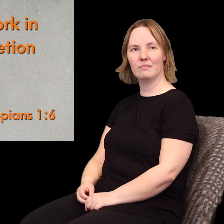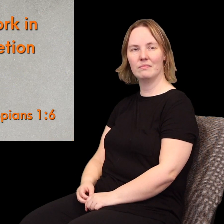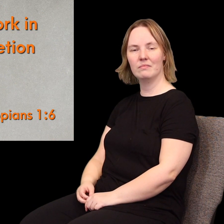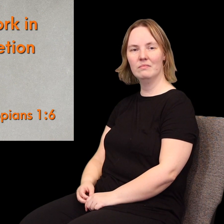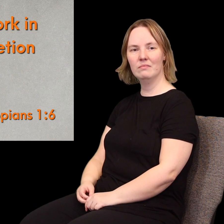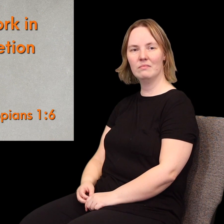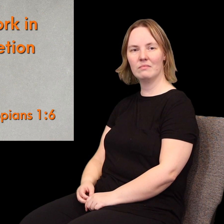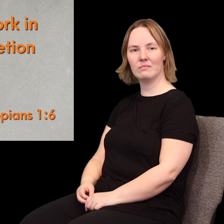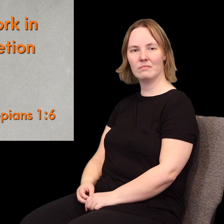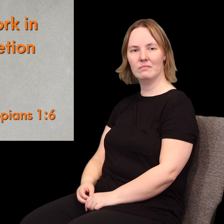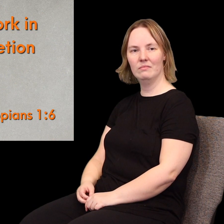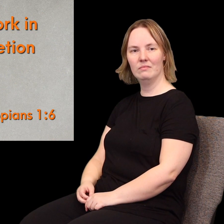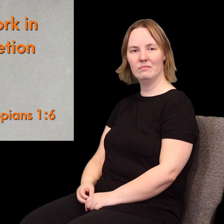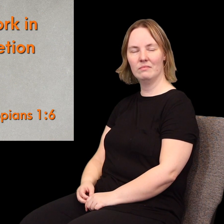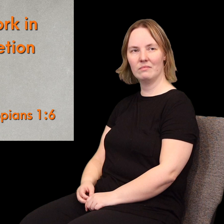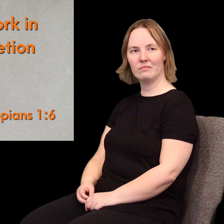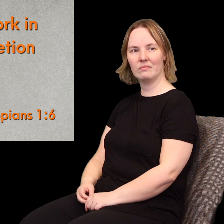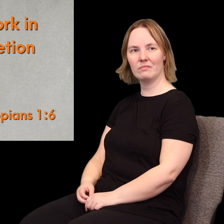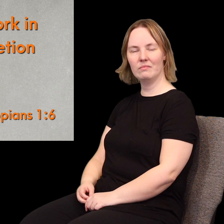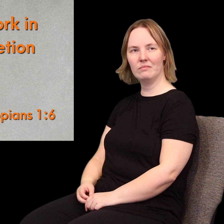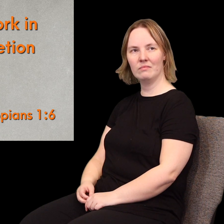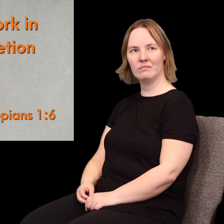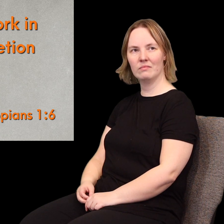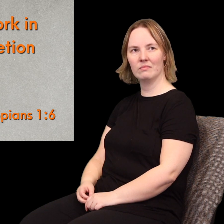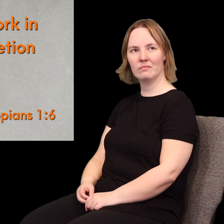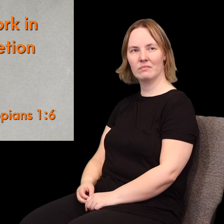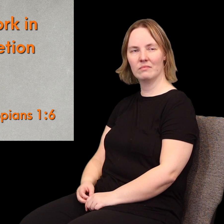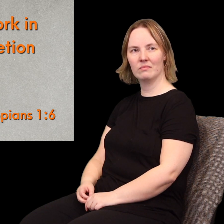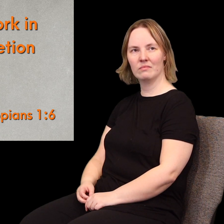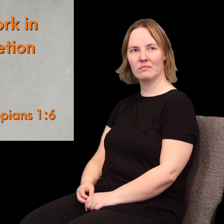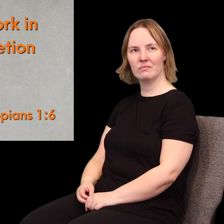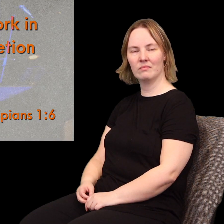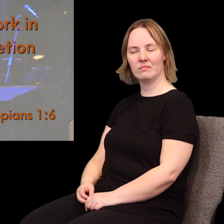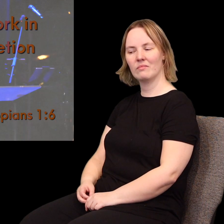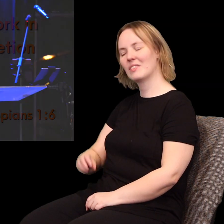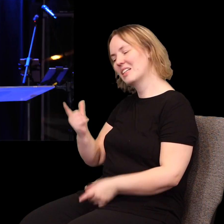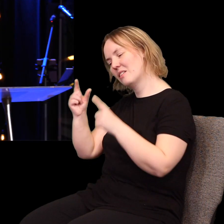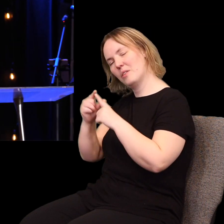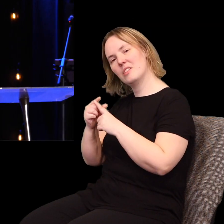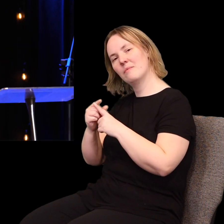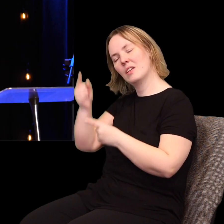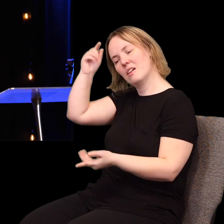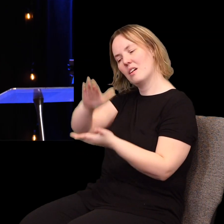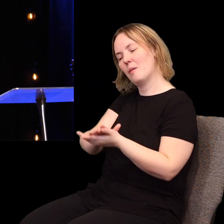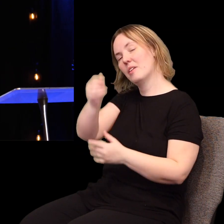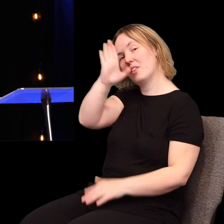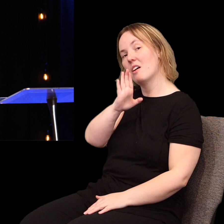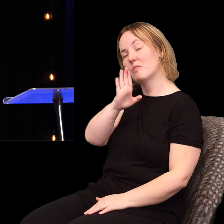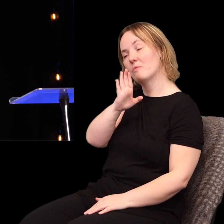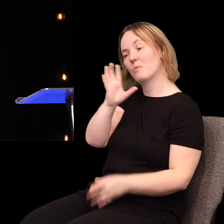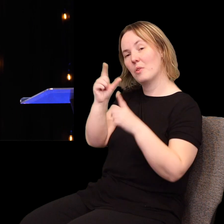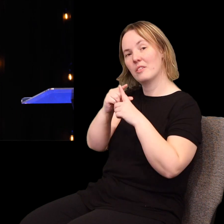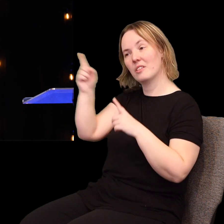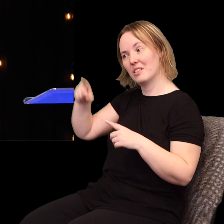who began a good work in you will bring it to completion. In other words, I believe God's